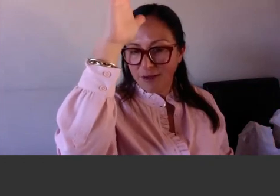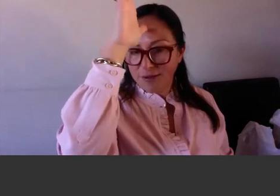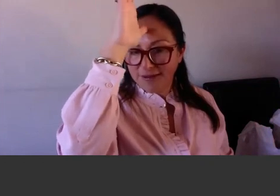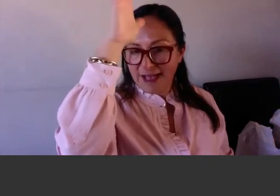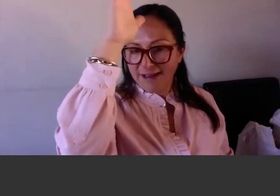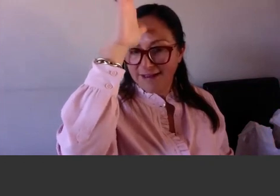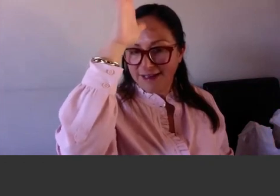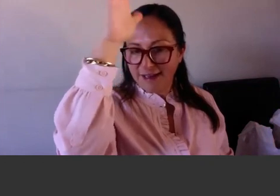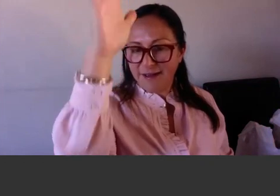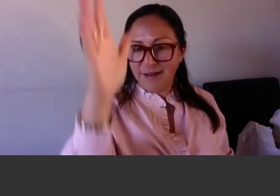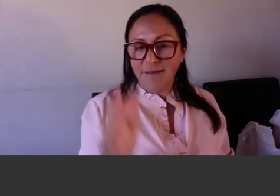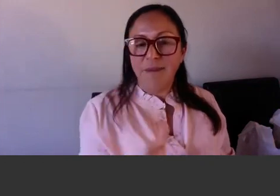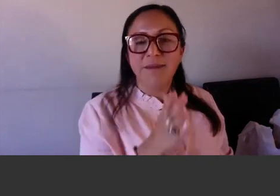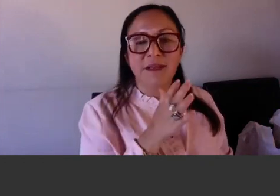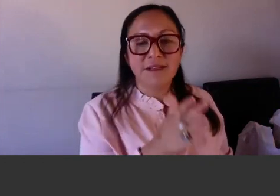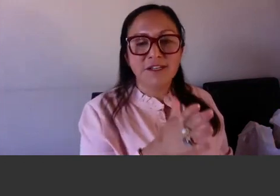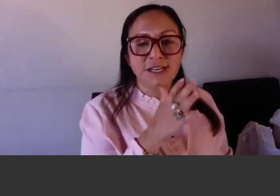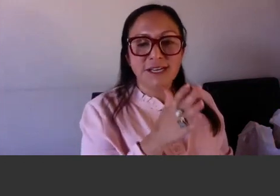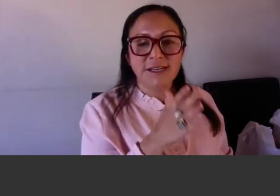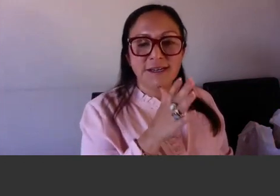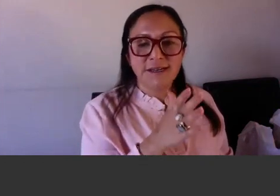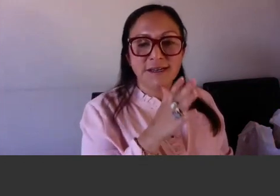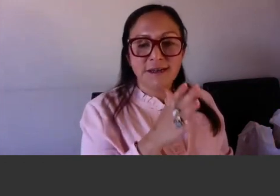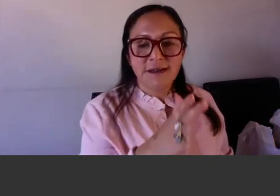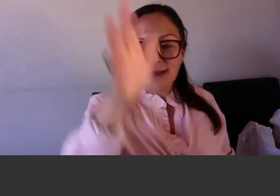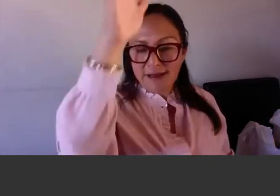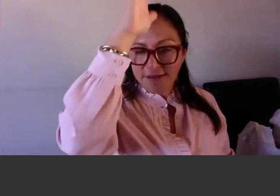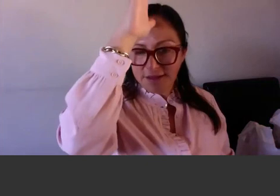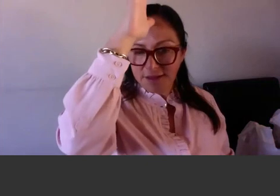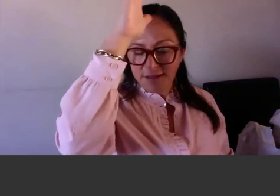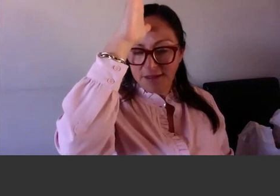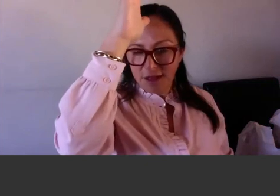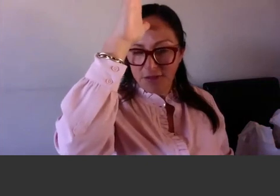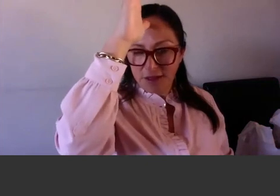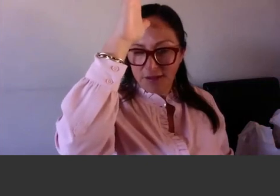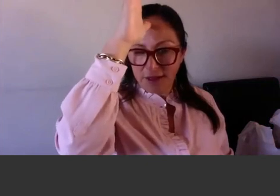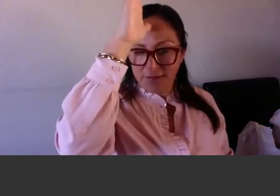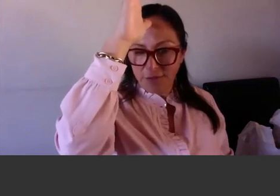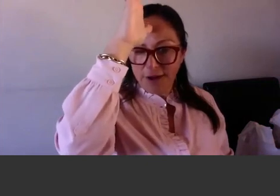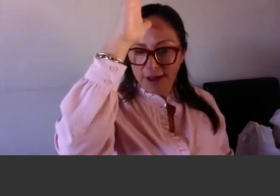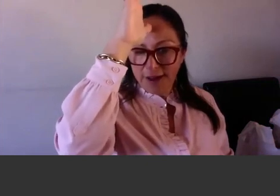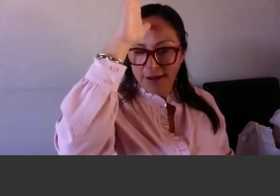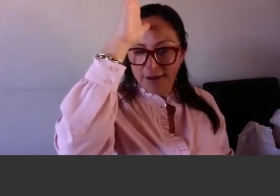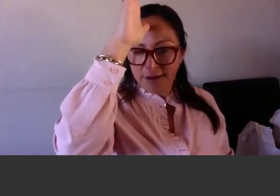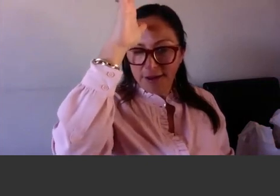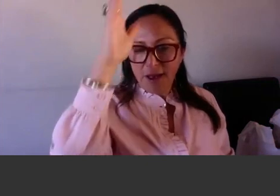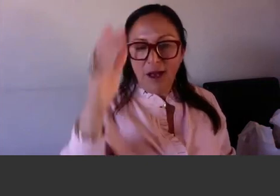hats. So daddy. Mama's on the chin, daddy's on the